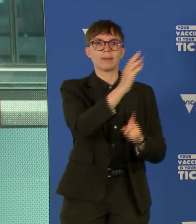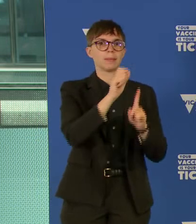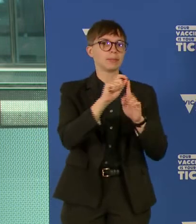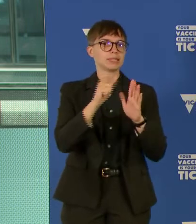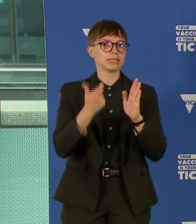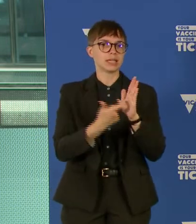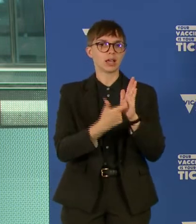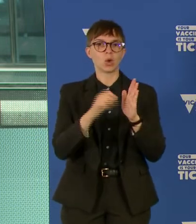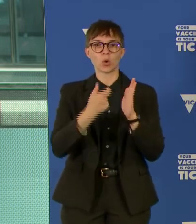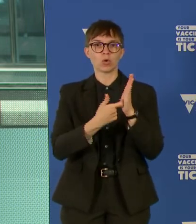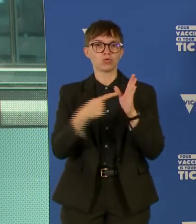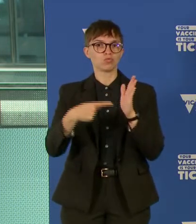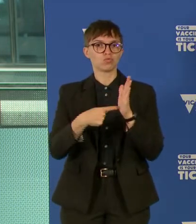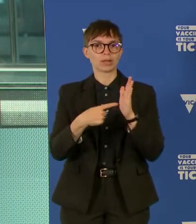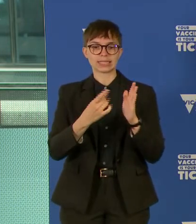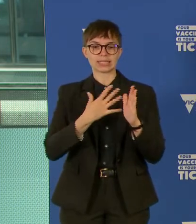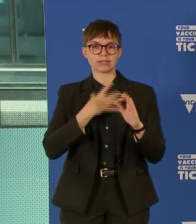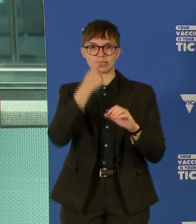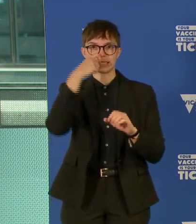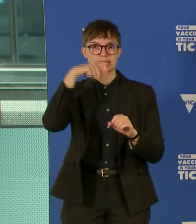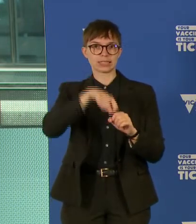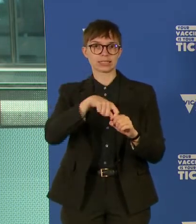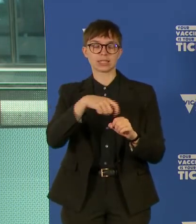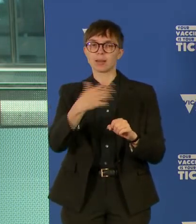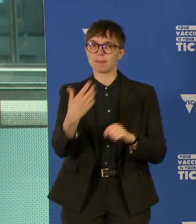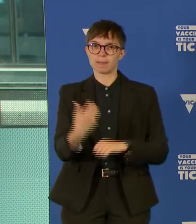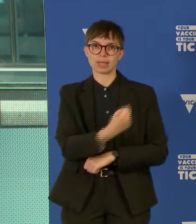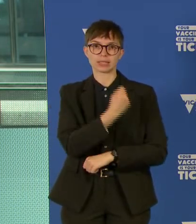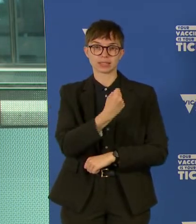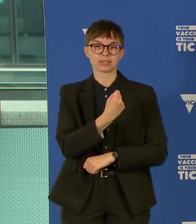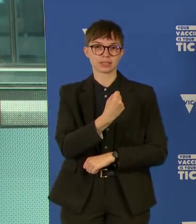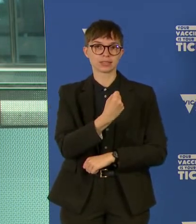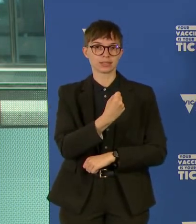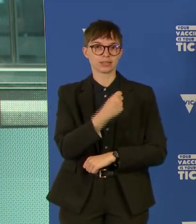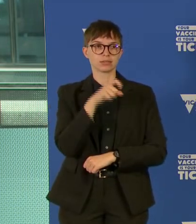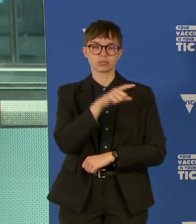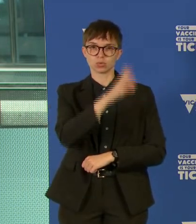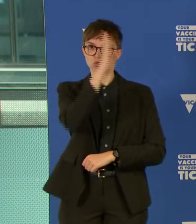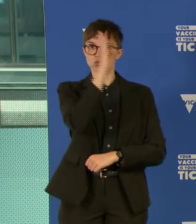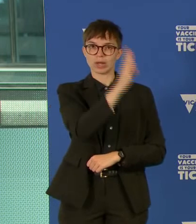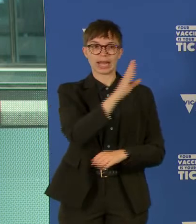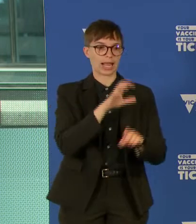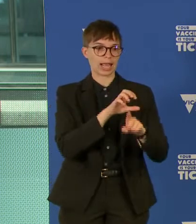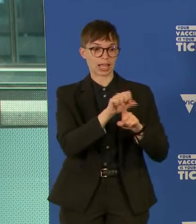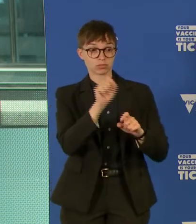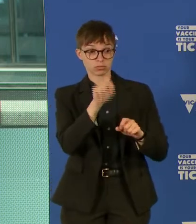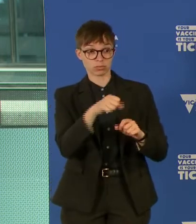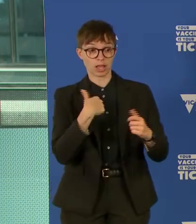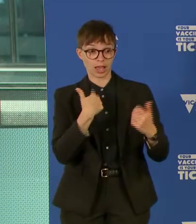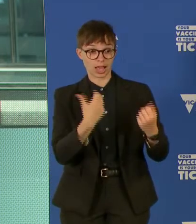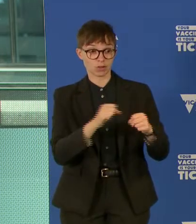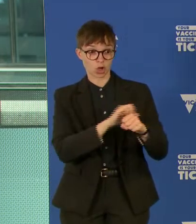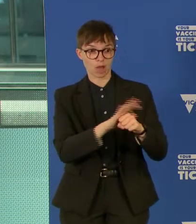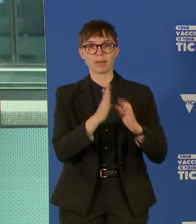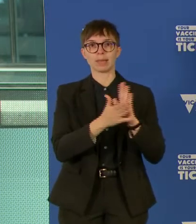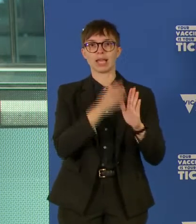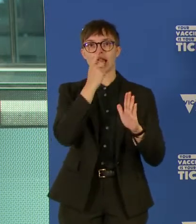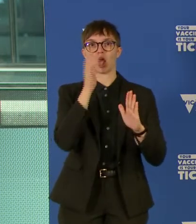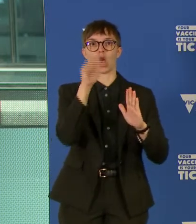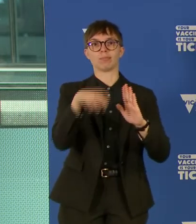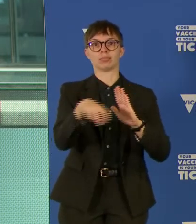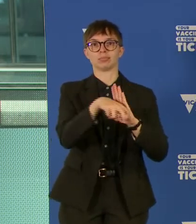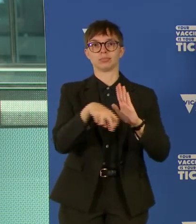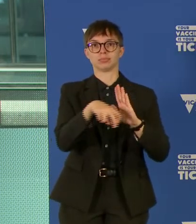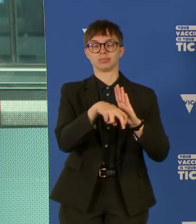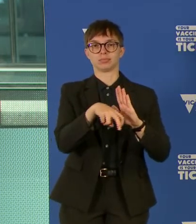in their close contacts, it's the people who have no symptoms or very minimal symptoms who are going to transmit to others. That's why mask wearing